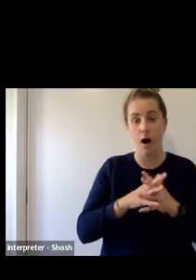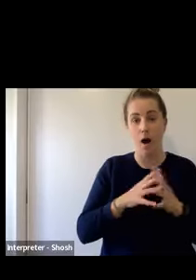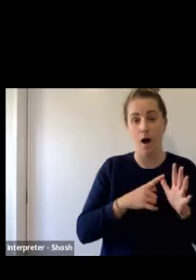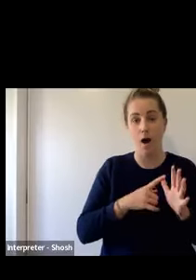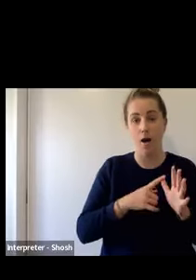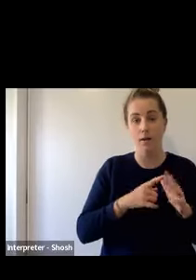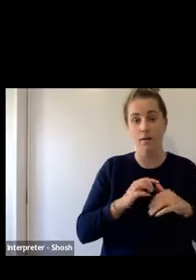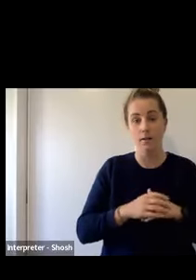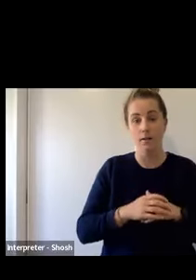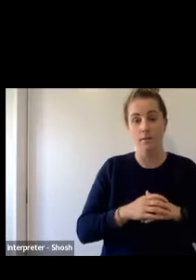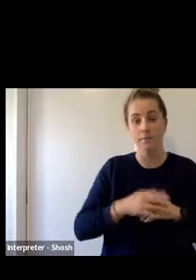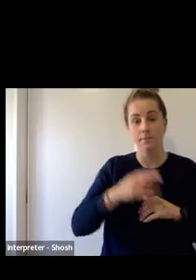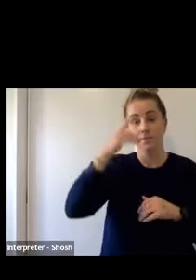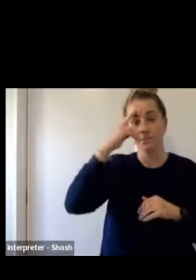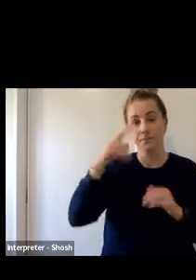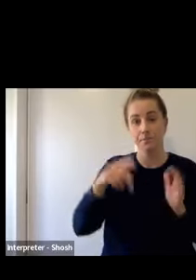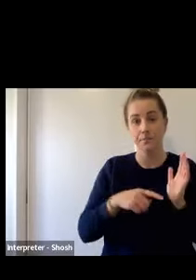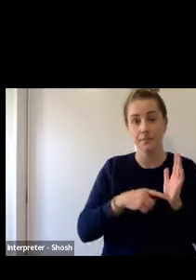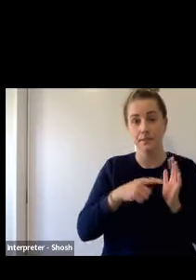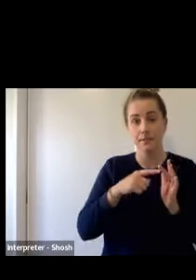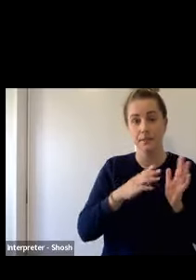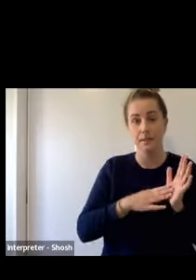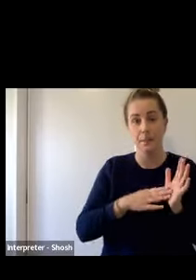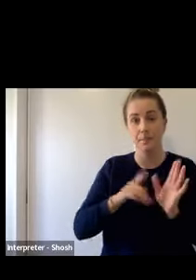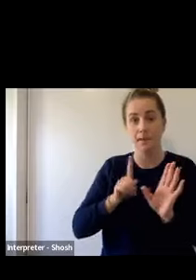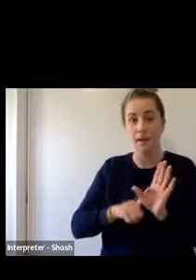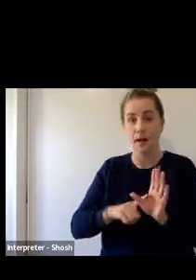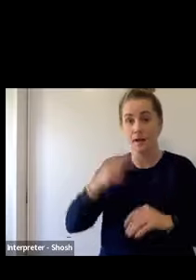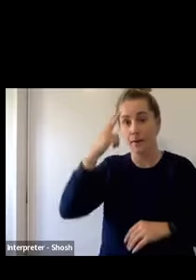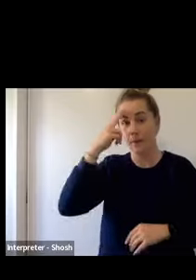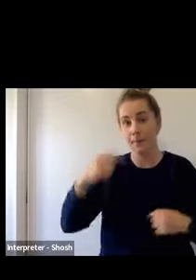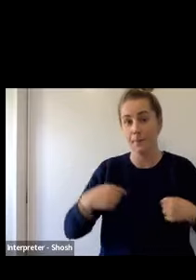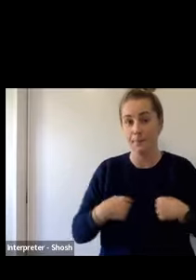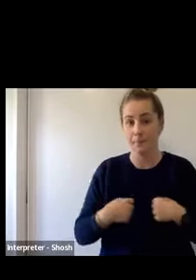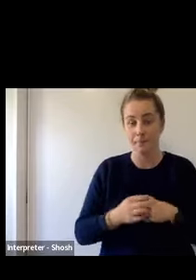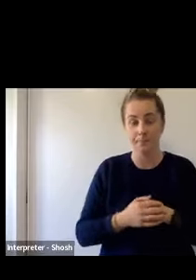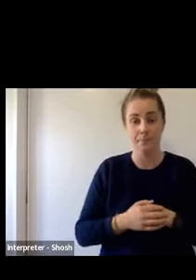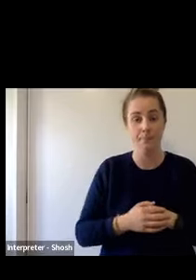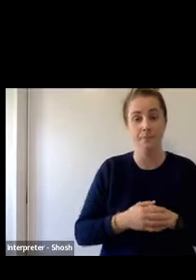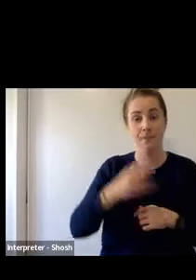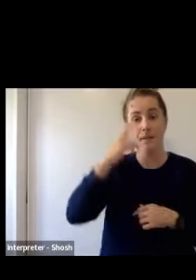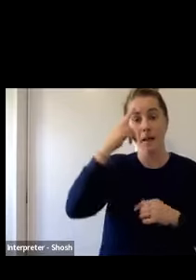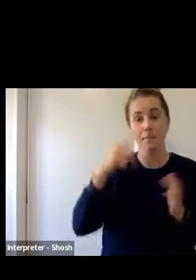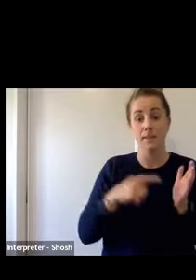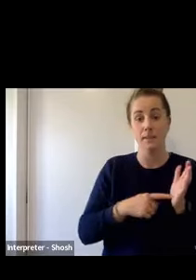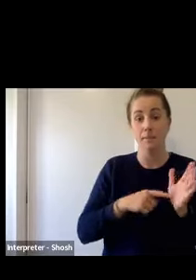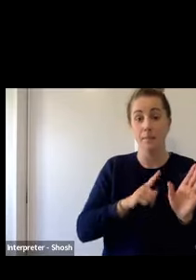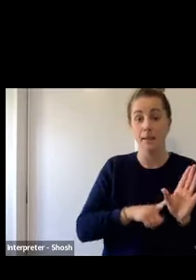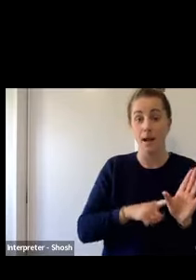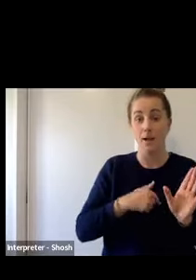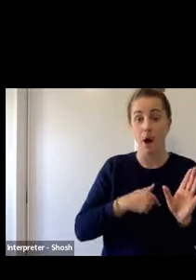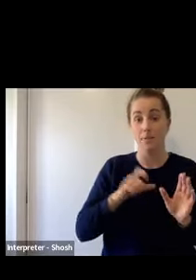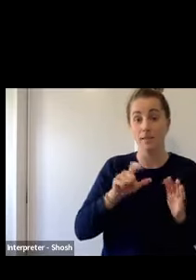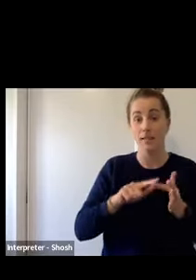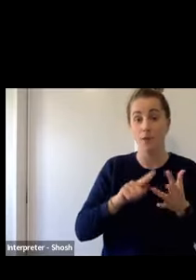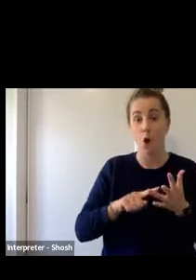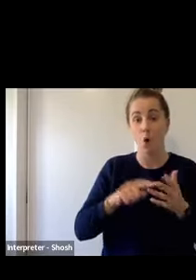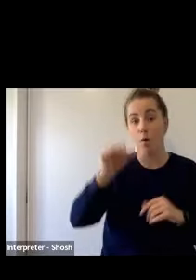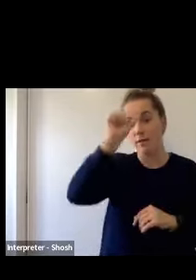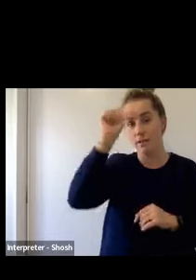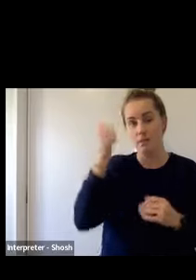noho ana ahau, ko Tim Young toku ingoa. My name is Tim Young, and I'm the CEO of Smart